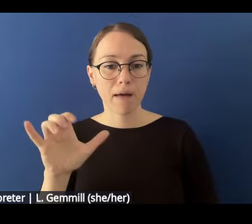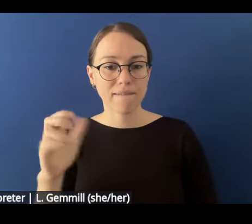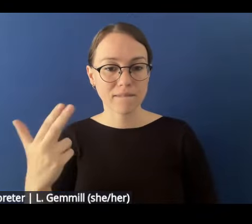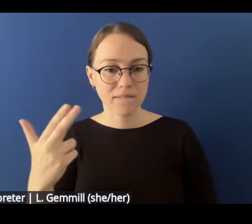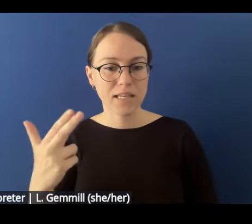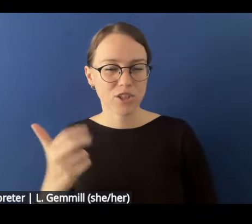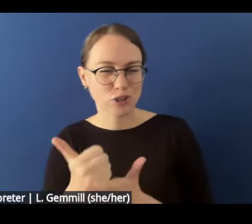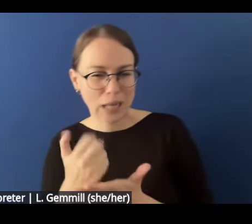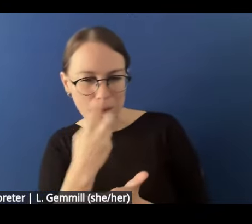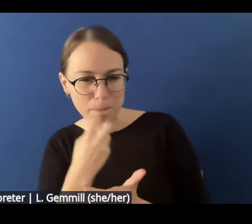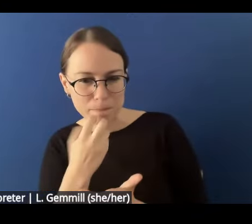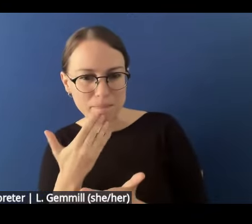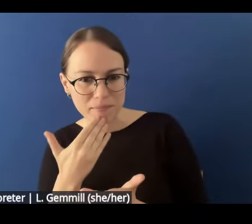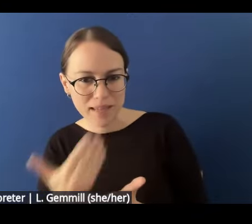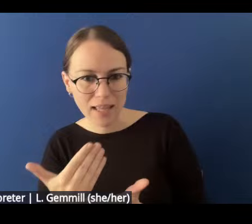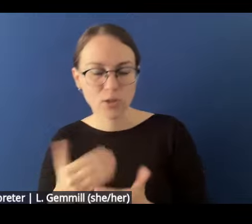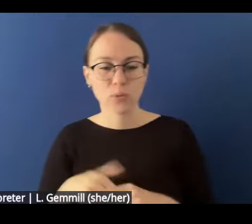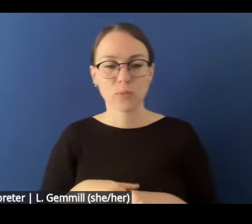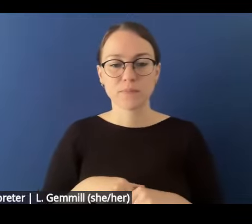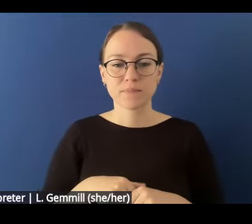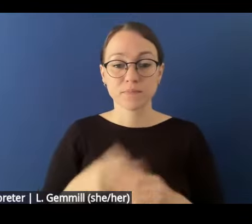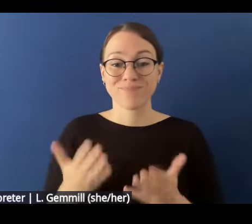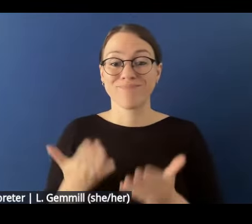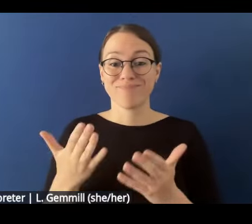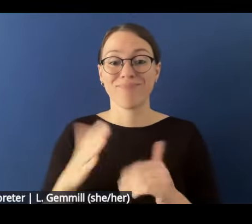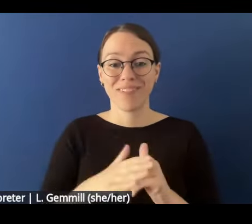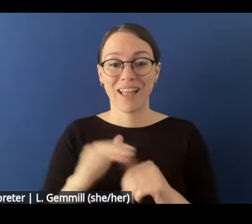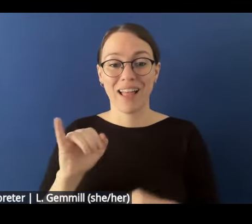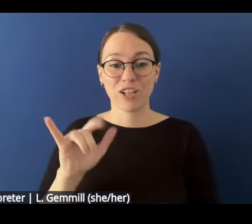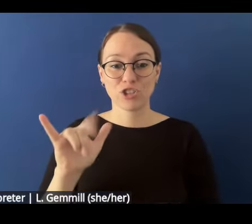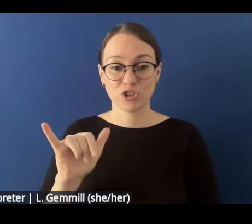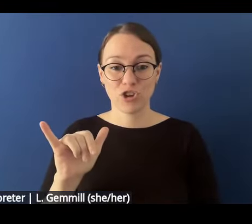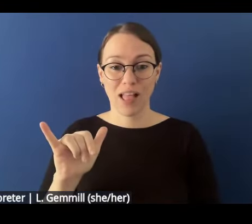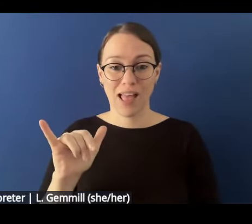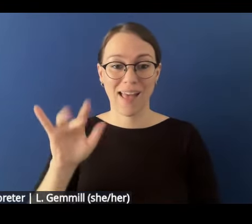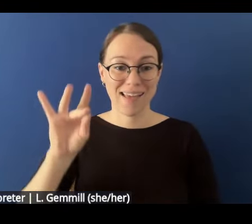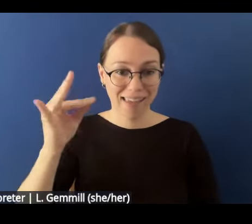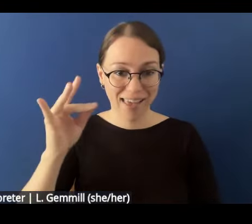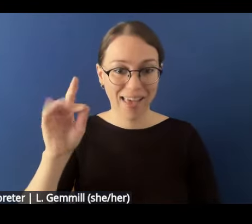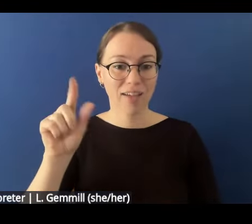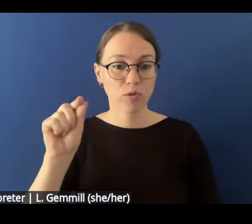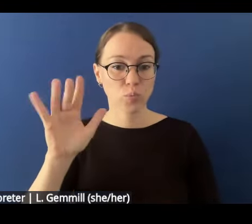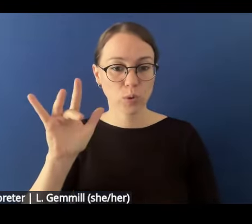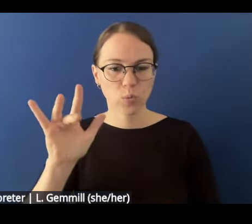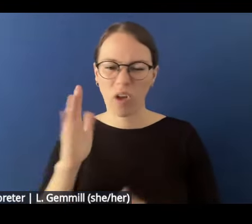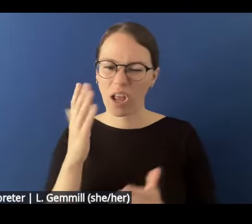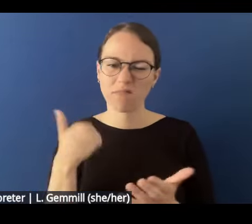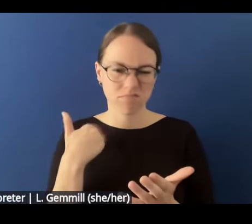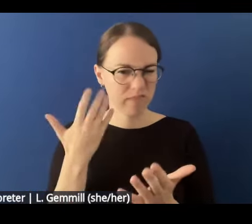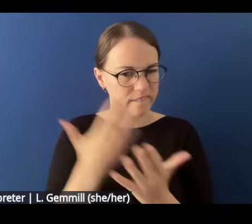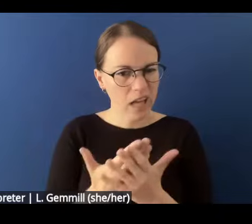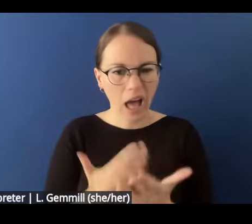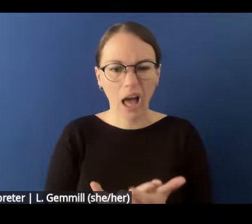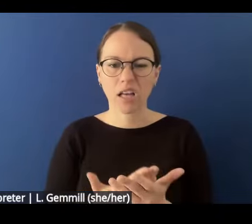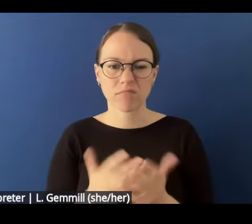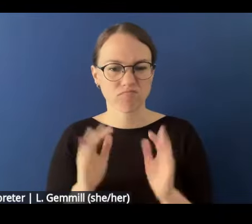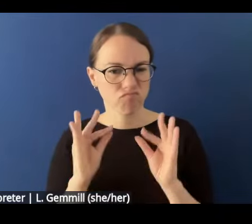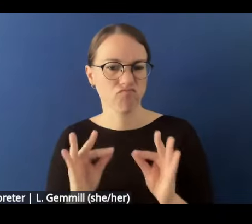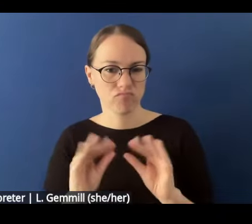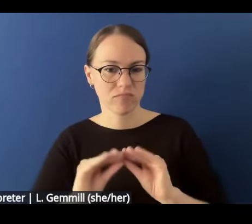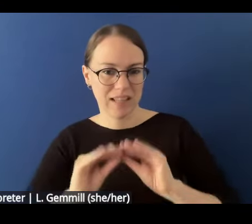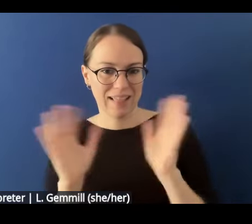on July 8th, 2025 are factual and sufficiently clear because they state the name of the bill and the purpose of the